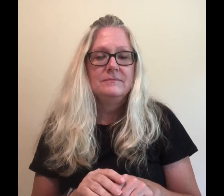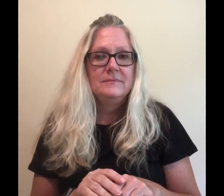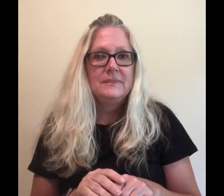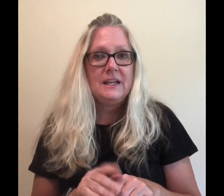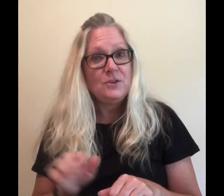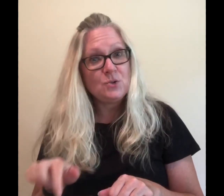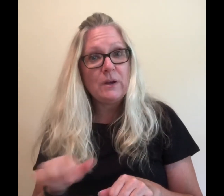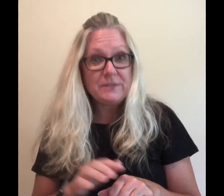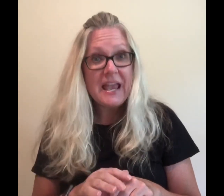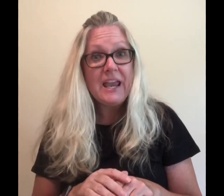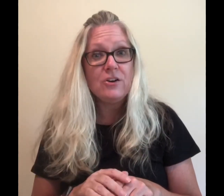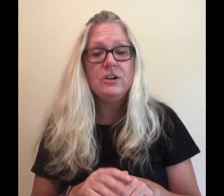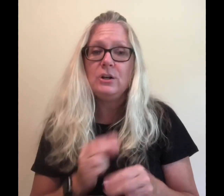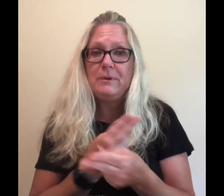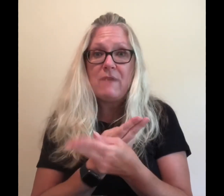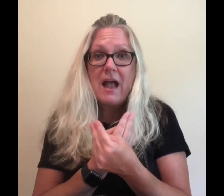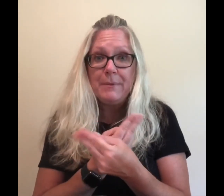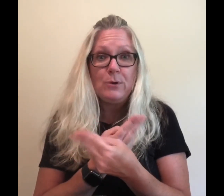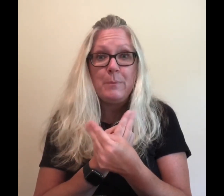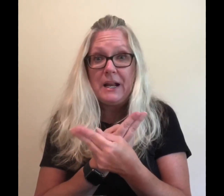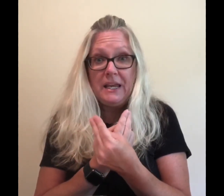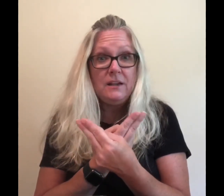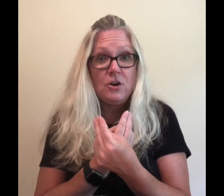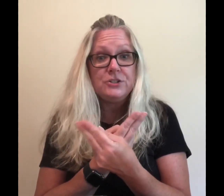In the story, it was hare. Could be rabbit or bunny also.